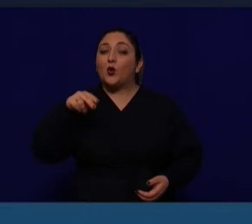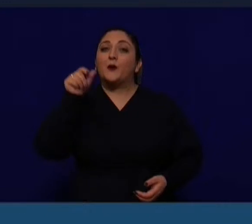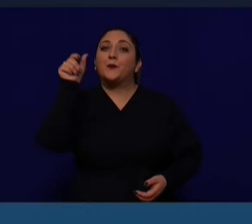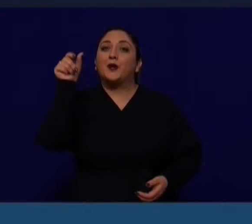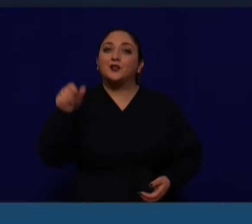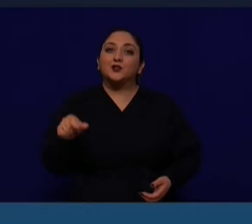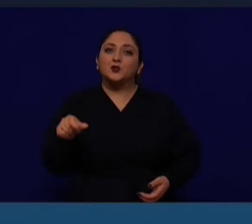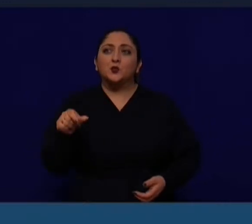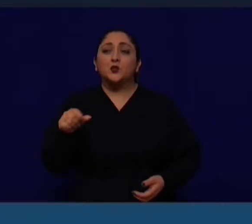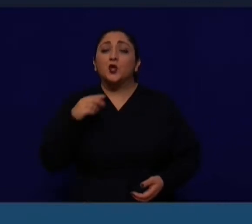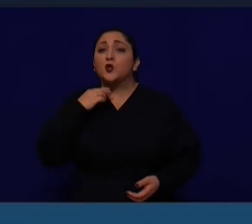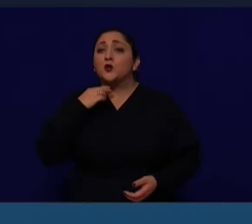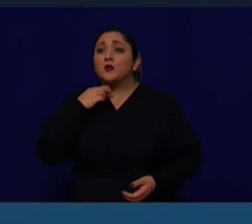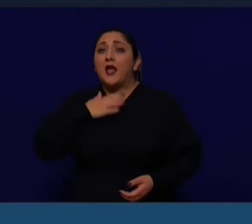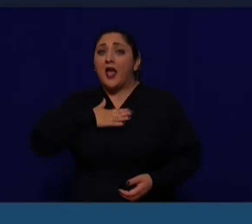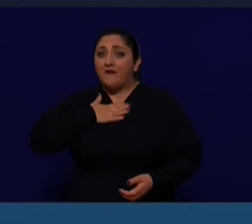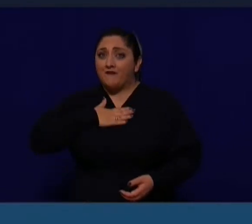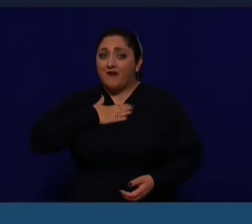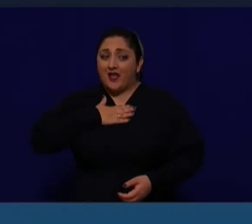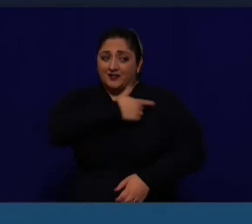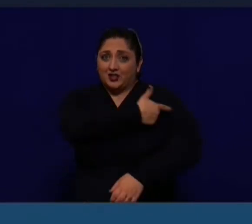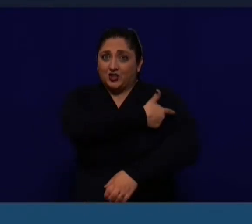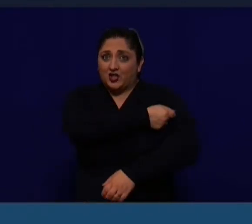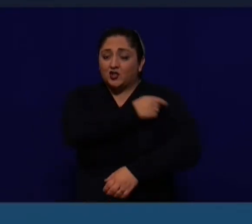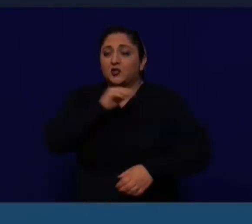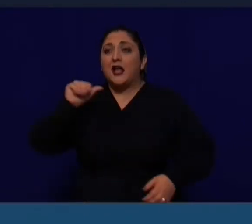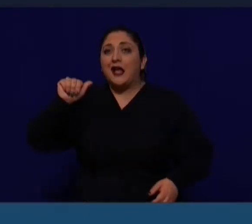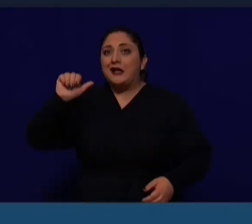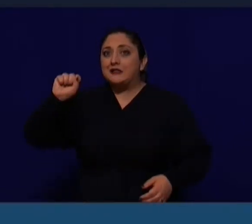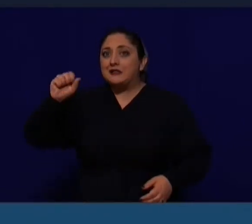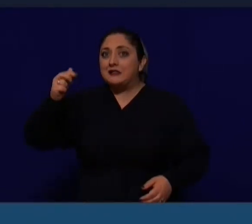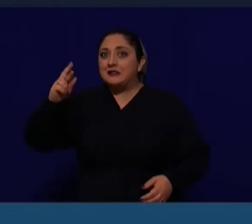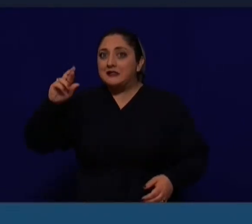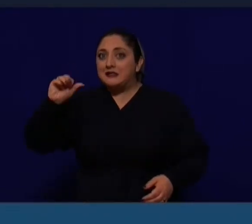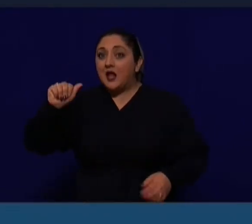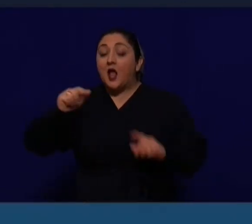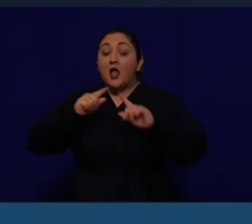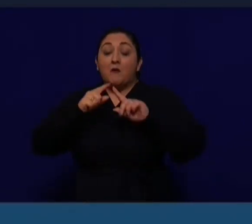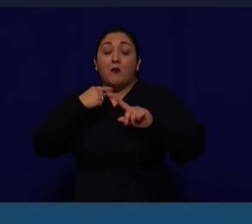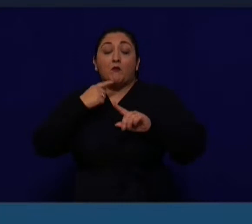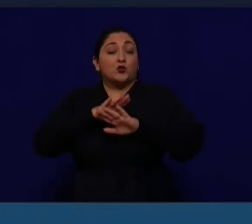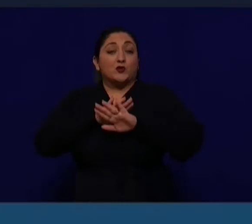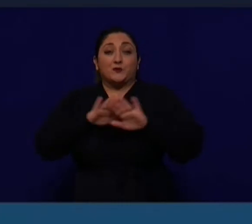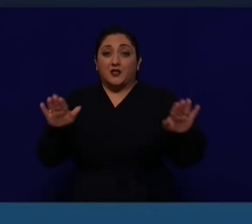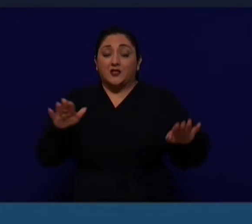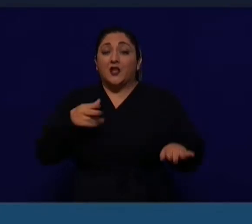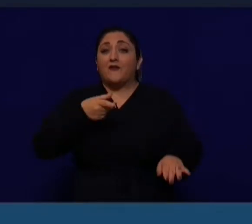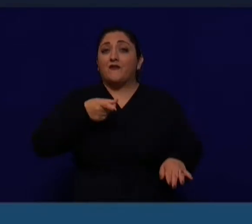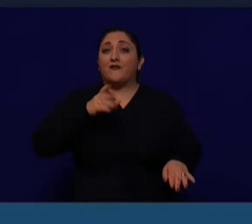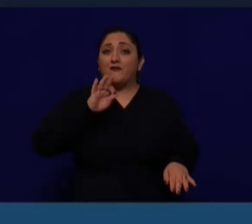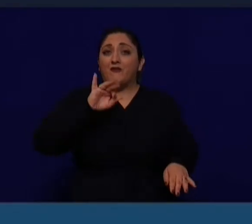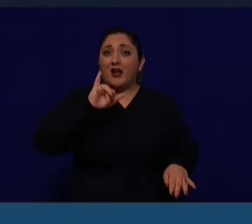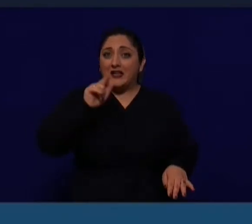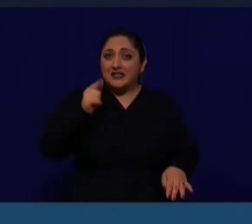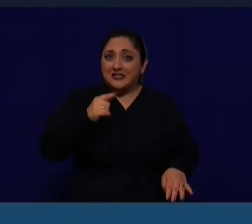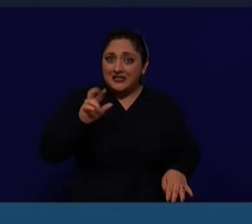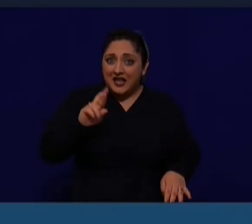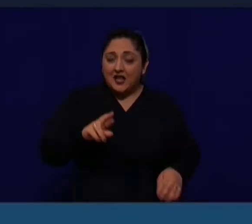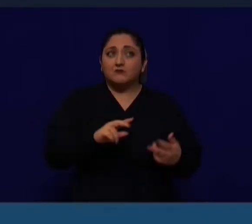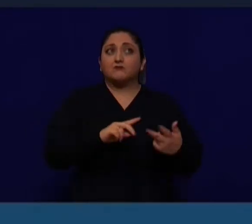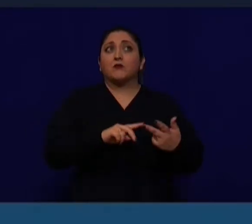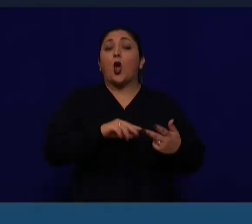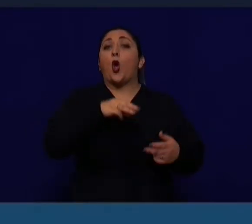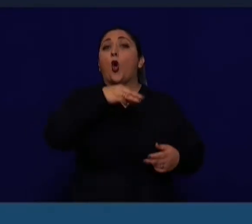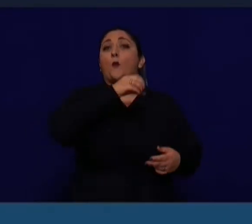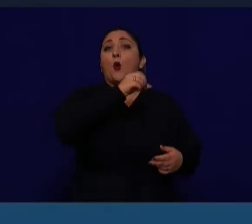kemm bl-AstraZeneca kif ukoll bil-Pfizer jew inkella anke bil-Moderna. Allura dawn huma vaccines li